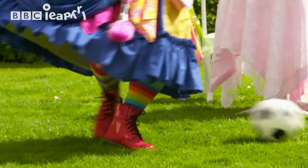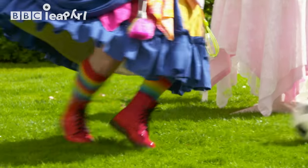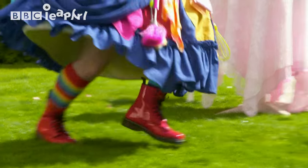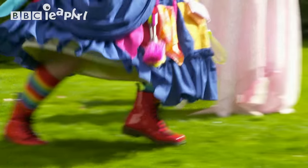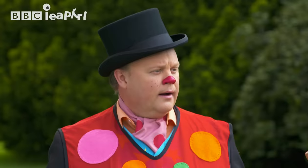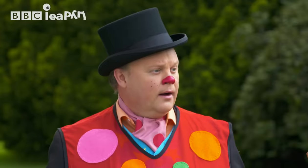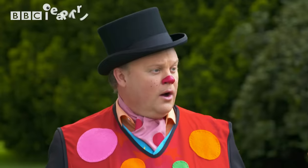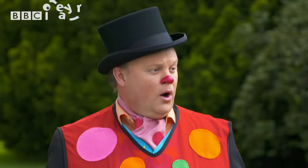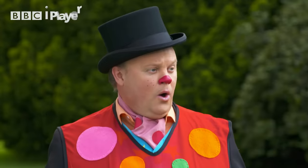Fancy footwork.